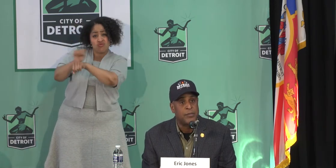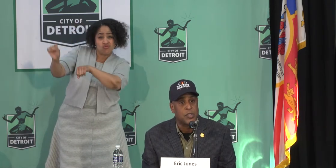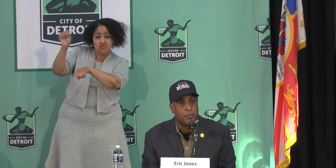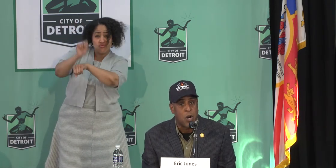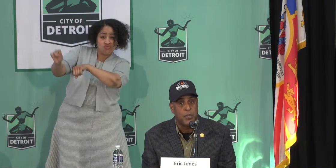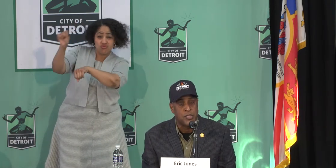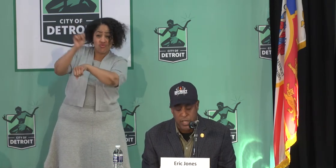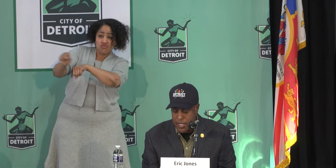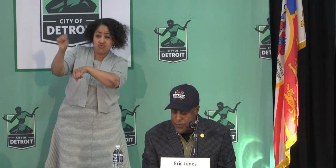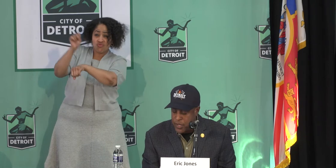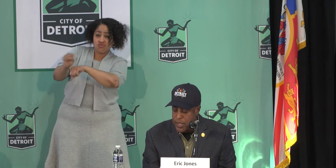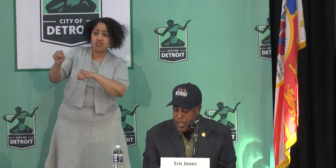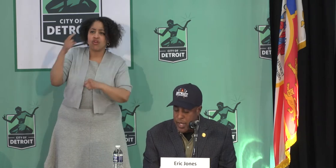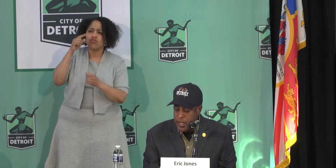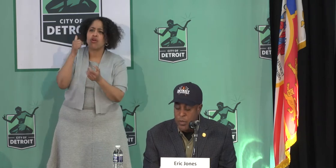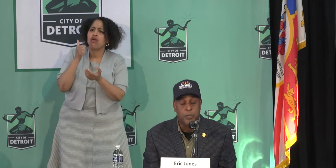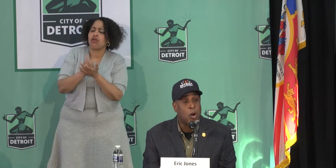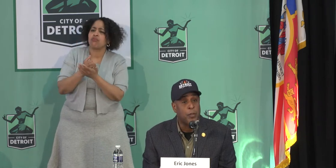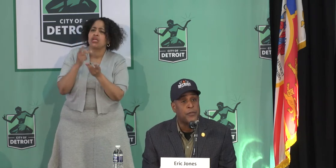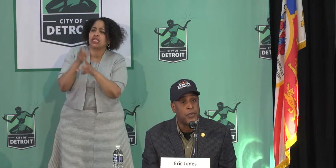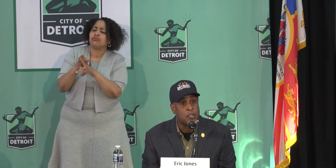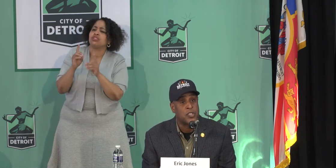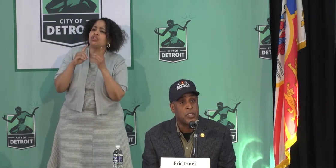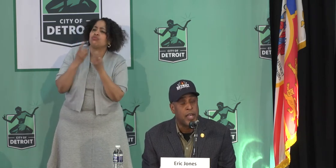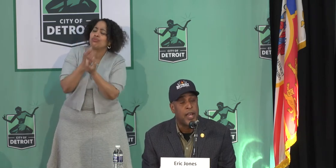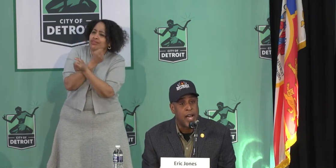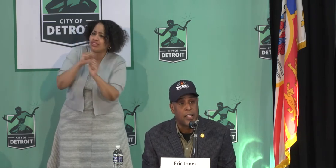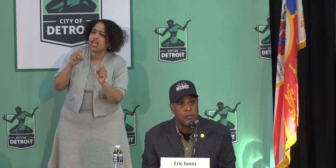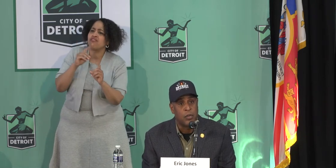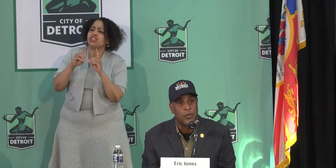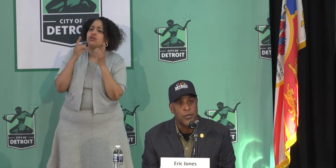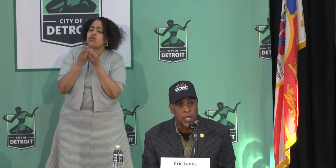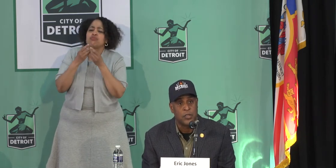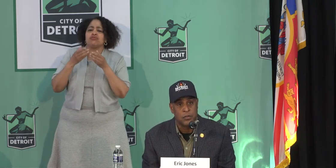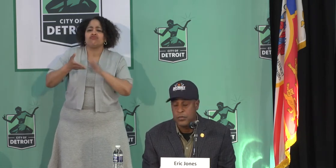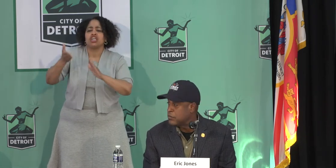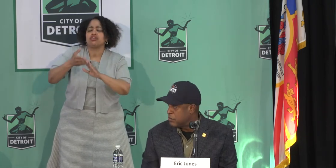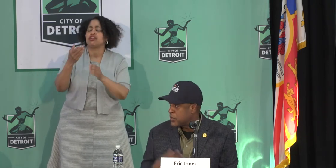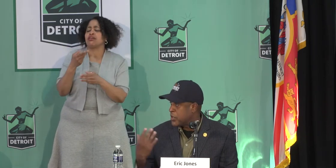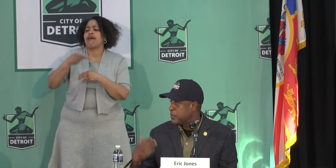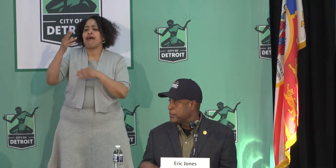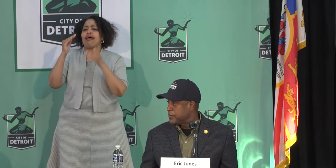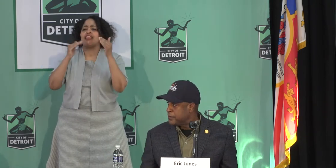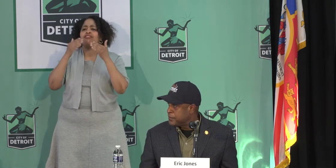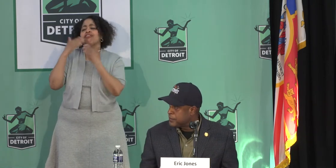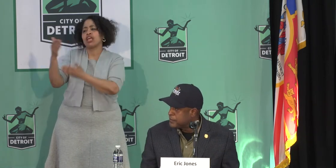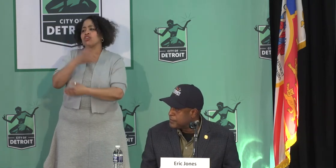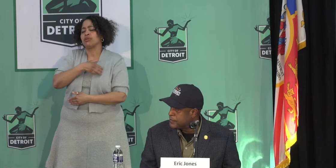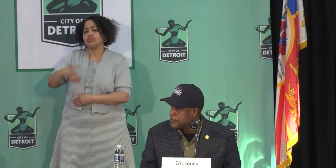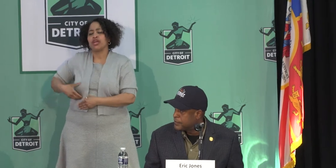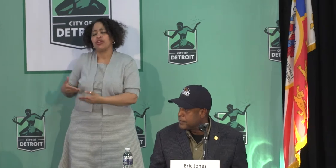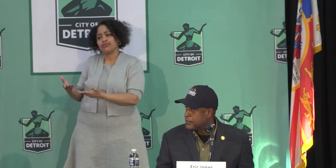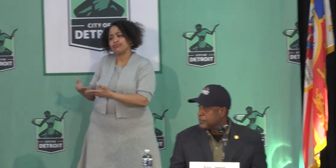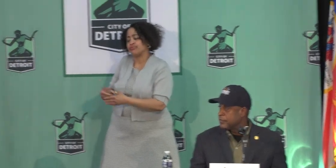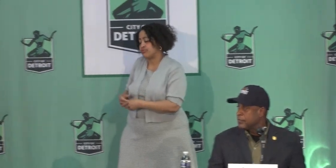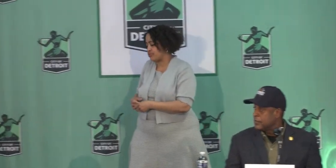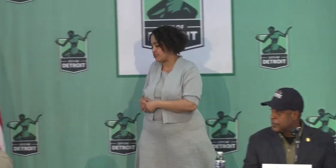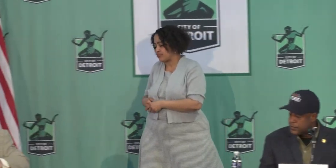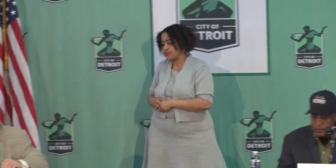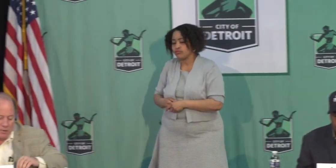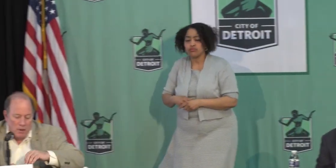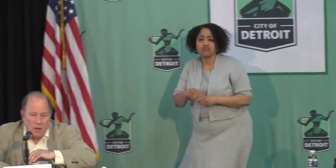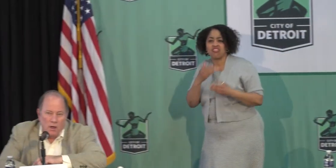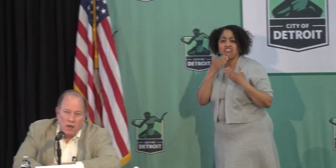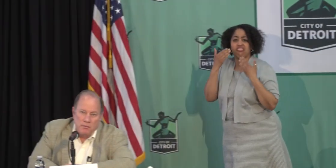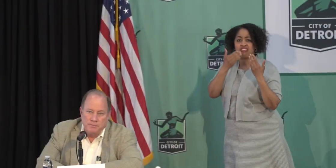clock to keep the department safe and our department functioning at a high level. Thank you, Mr. Mayor. Thank you, Commissioner,